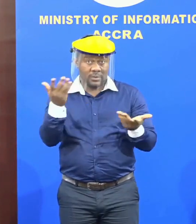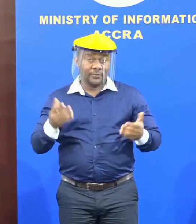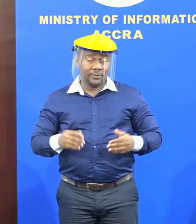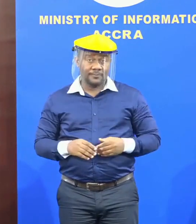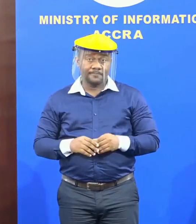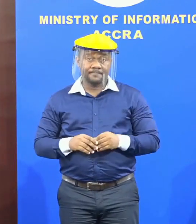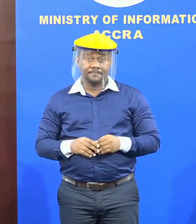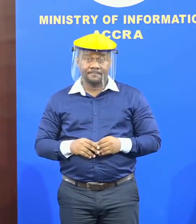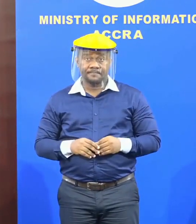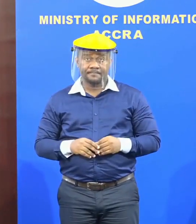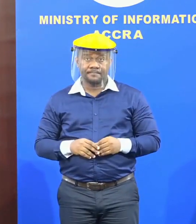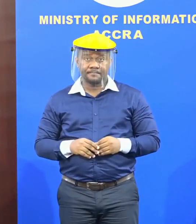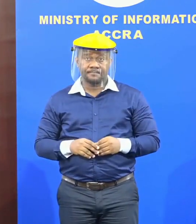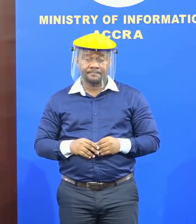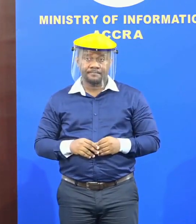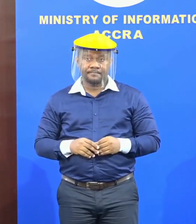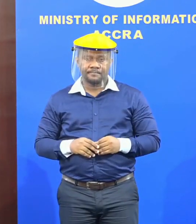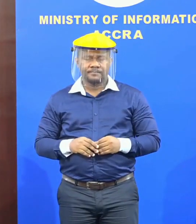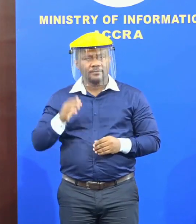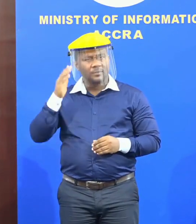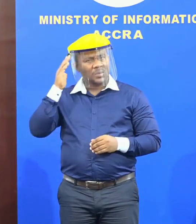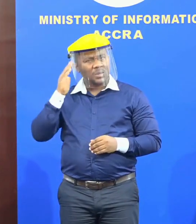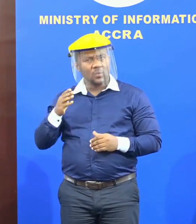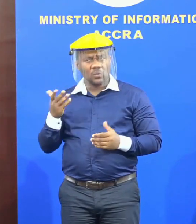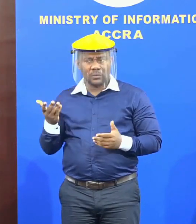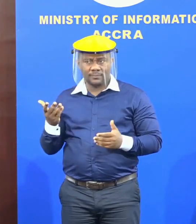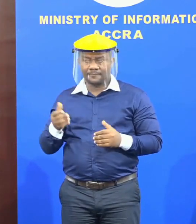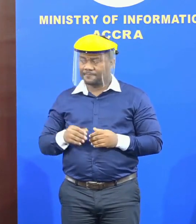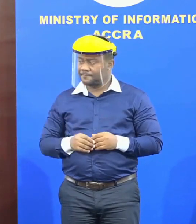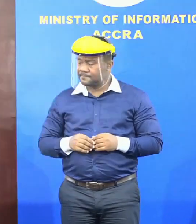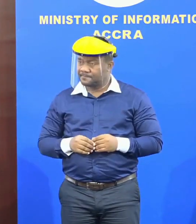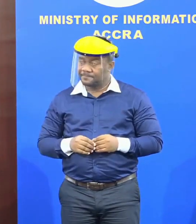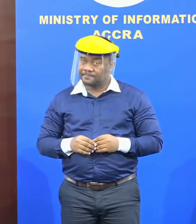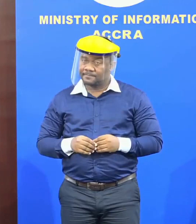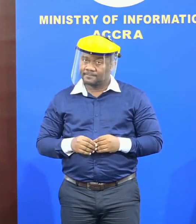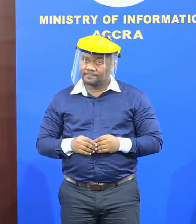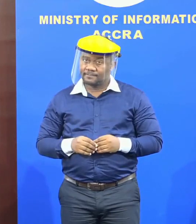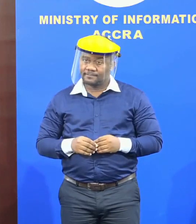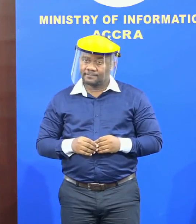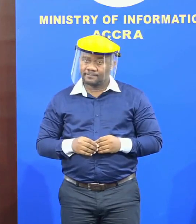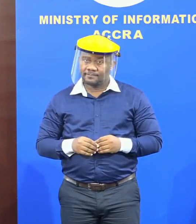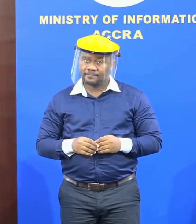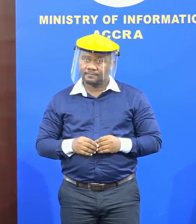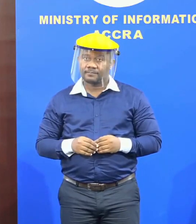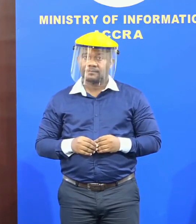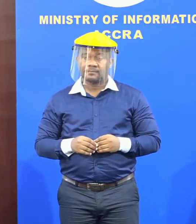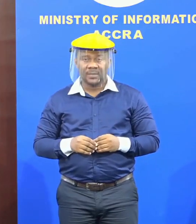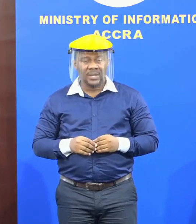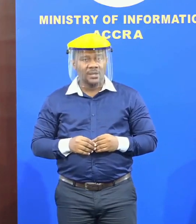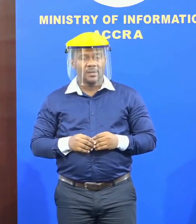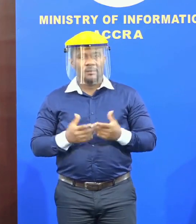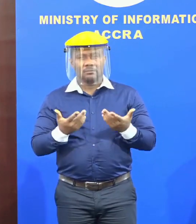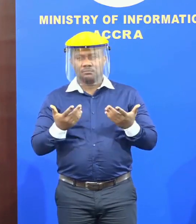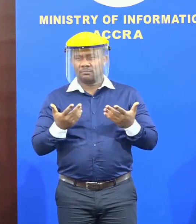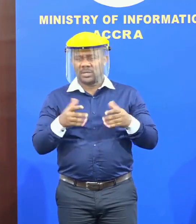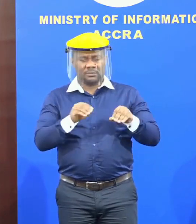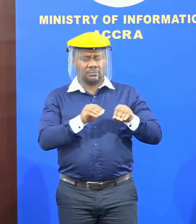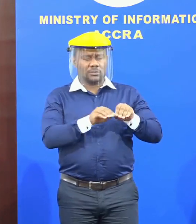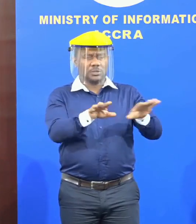and we'll cover the epidemiological situation, the distribution of cases and recoveries,